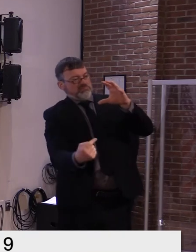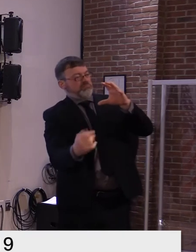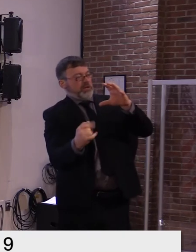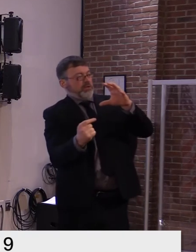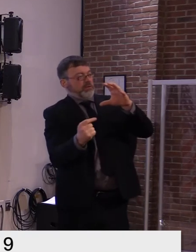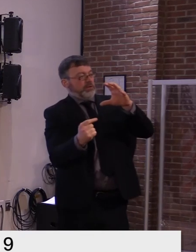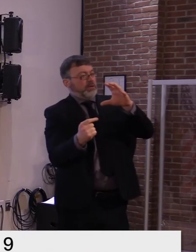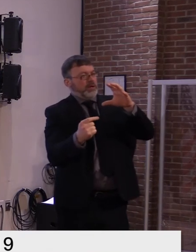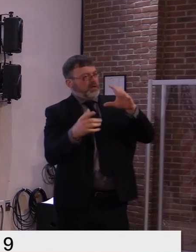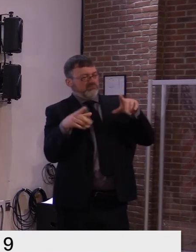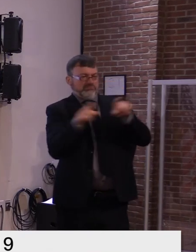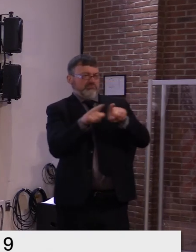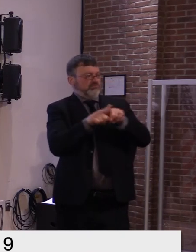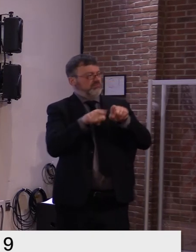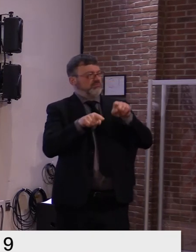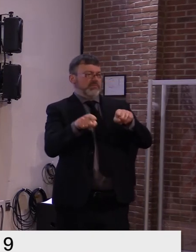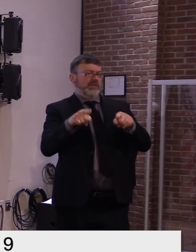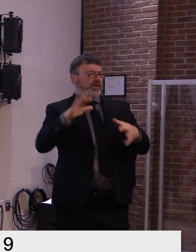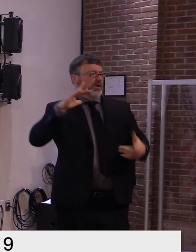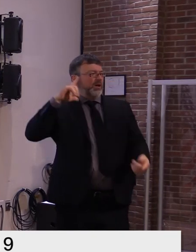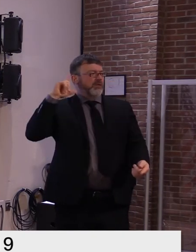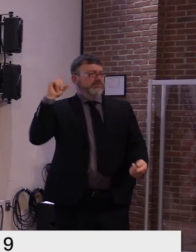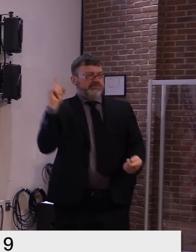make sense.